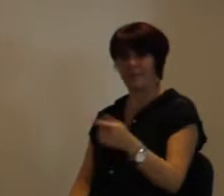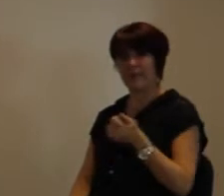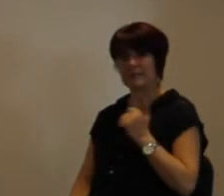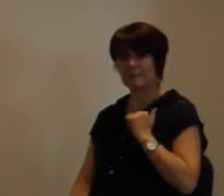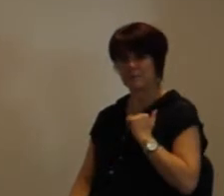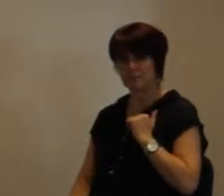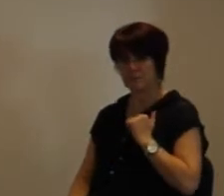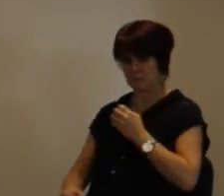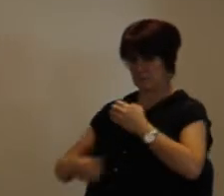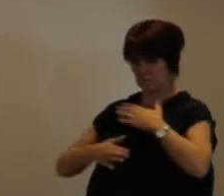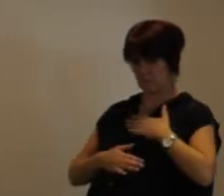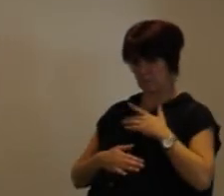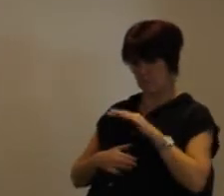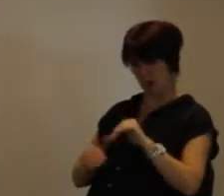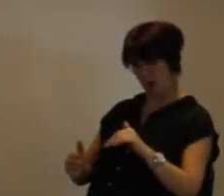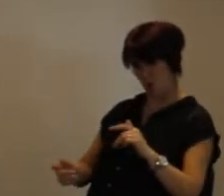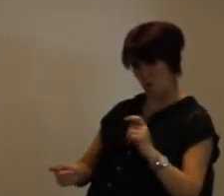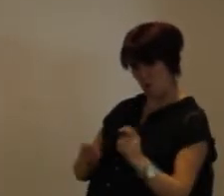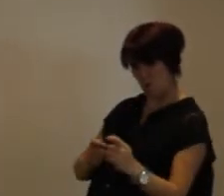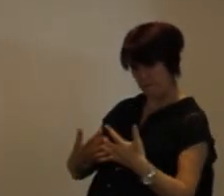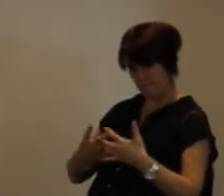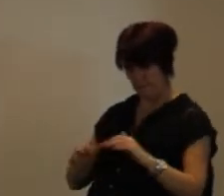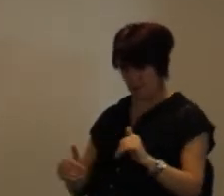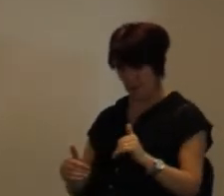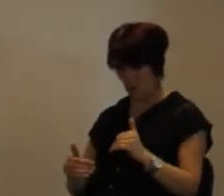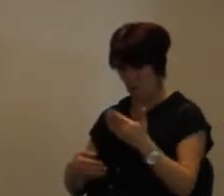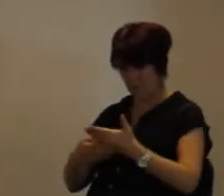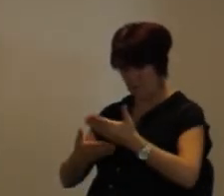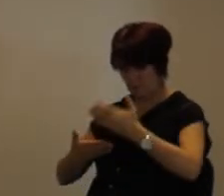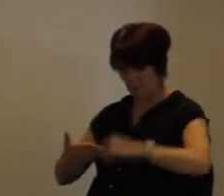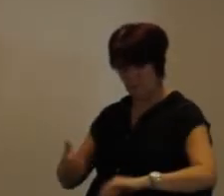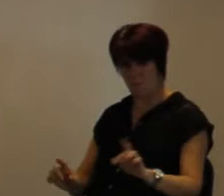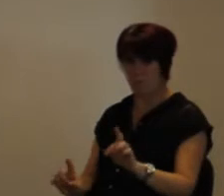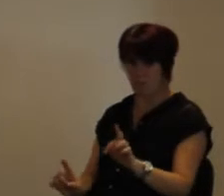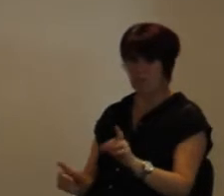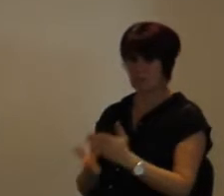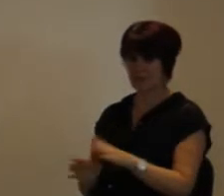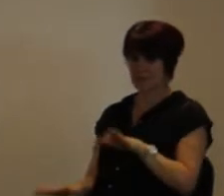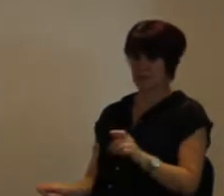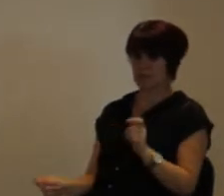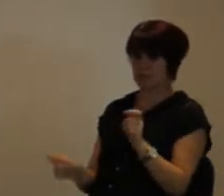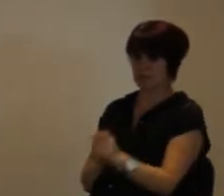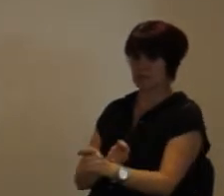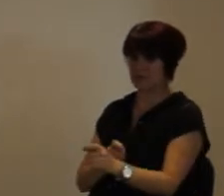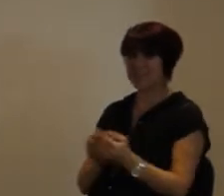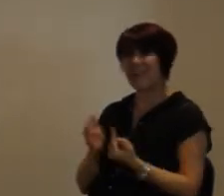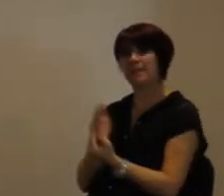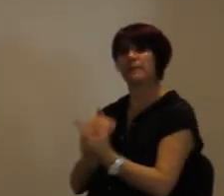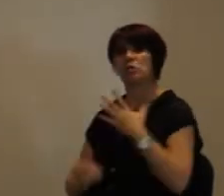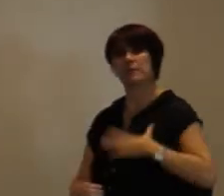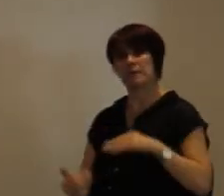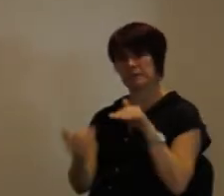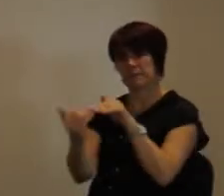might see accommodation for them. You should be working with the learner. And the adjustment should be based on the individual need of the learner.